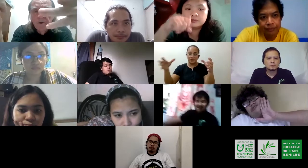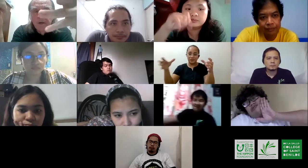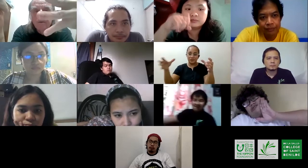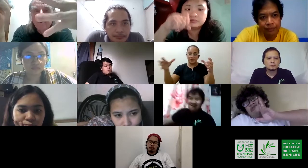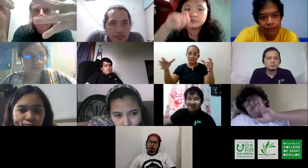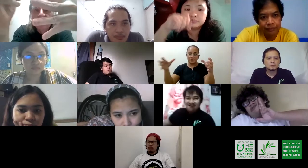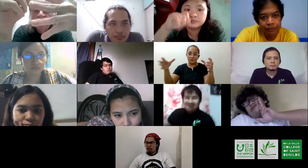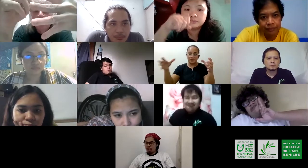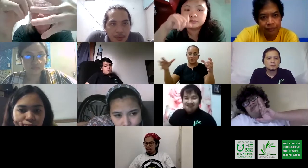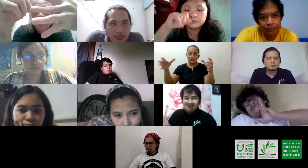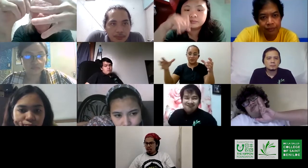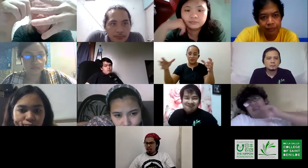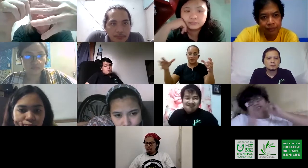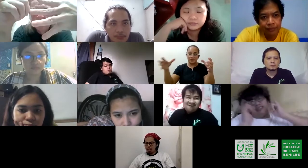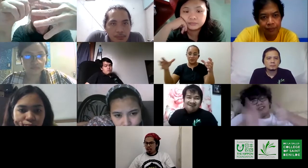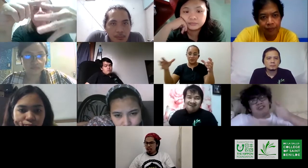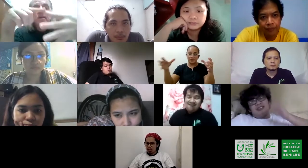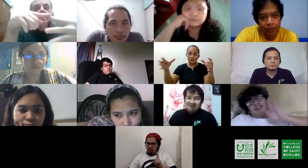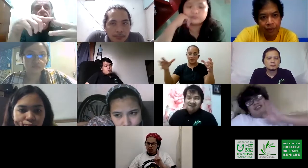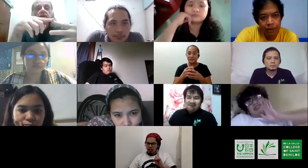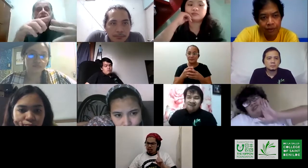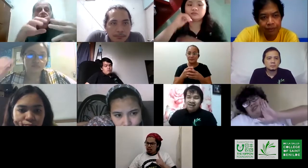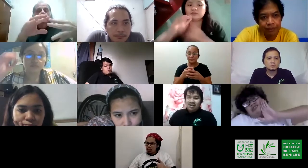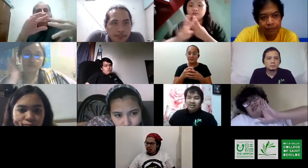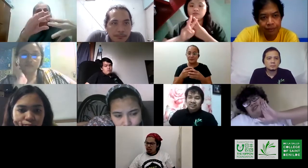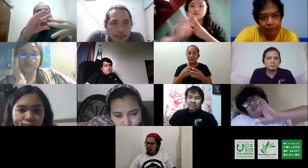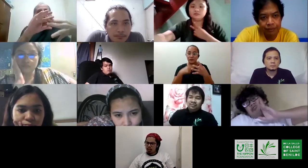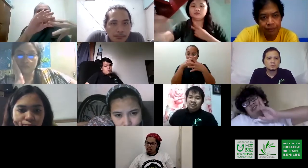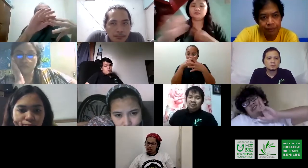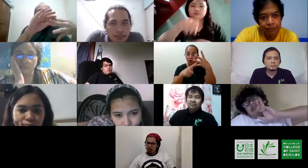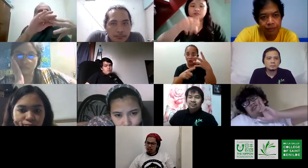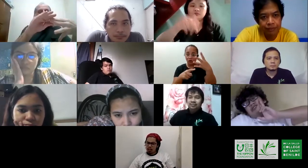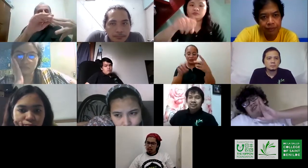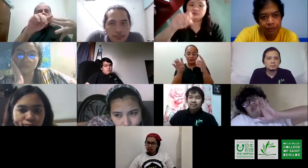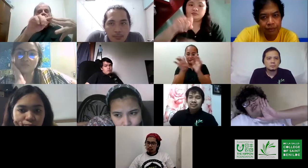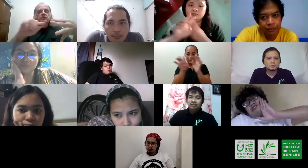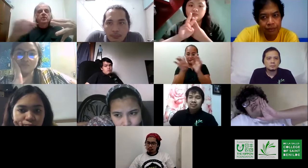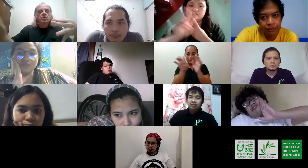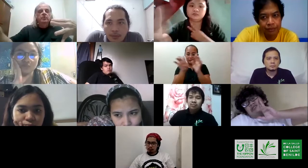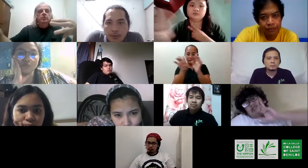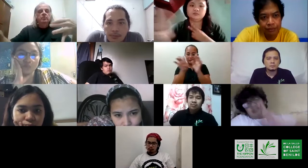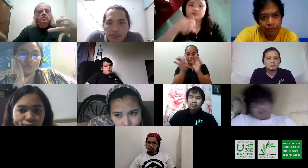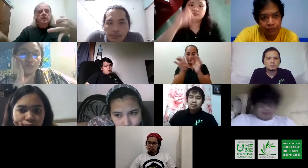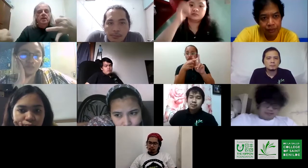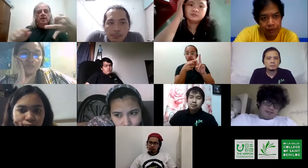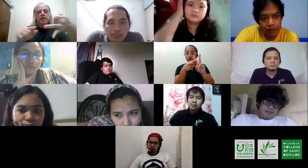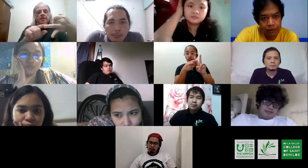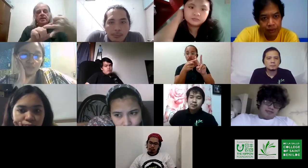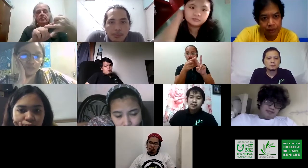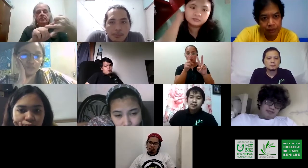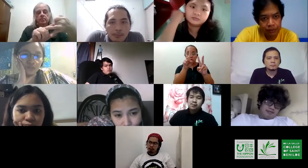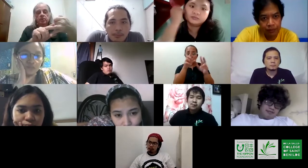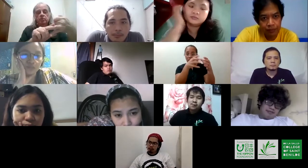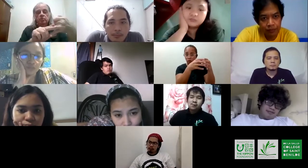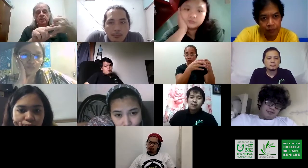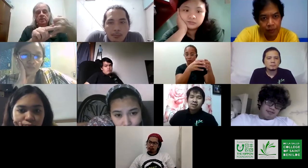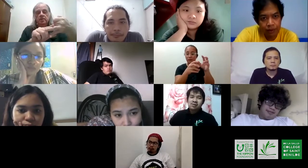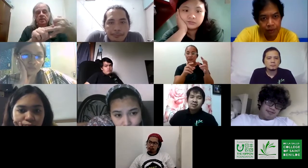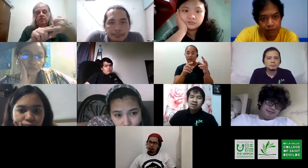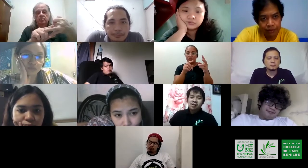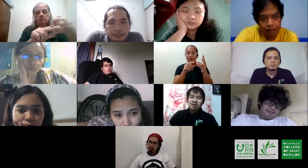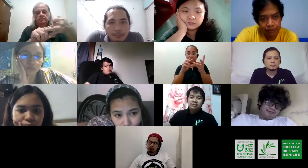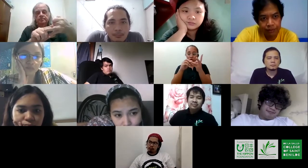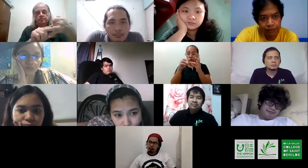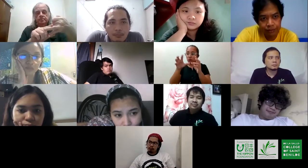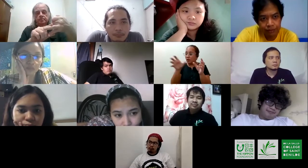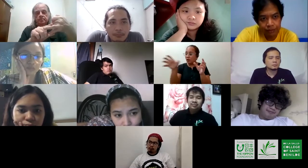So you had 4 originally, right? So take 2 and put them in one group and keep 2 in the